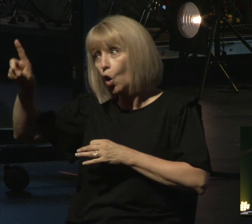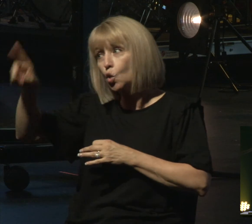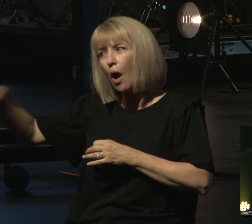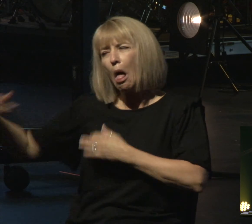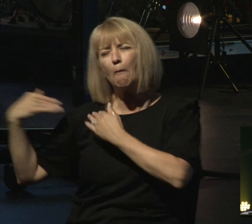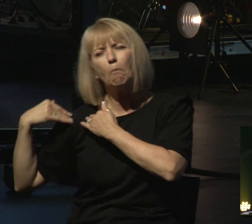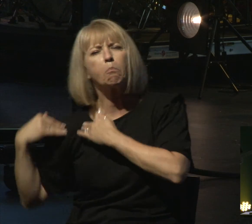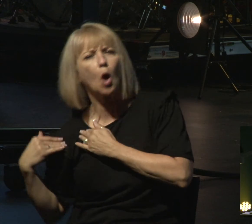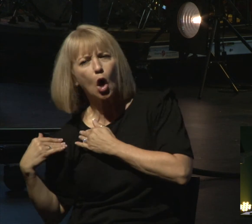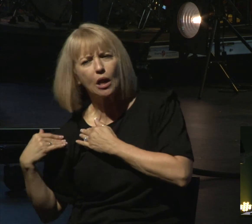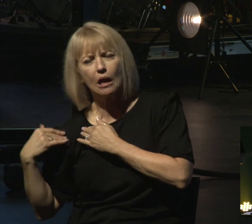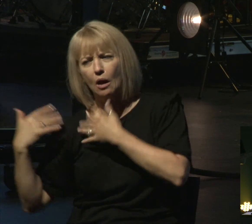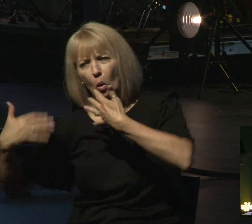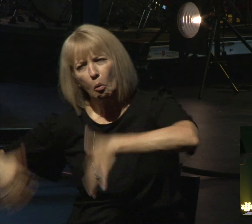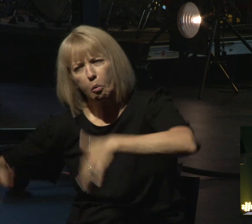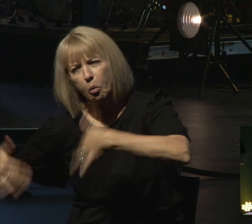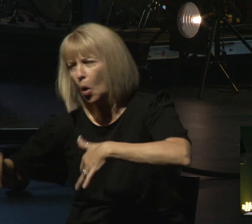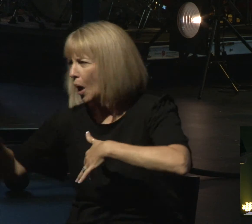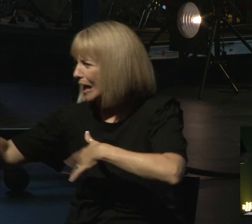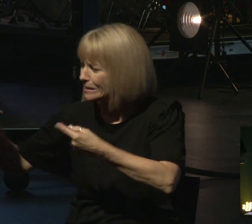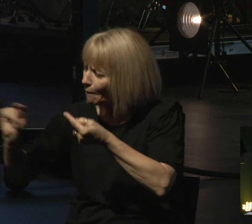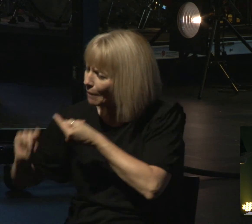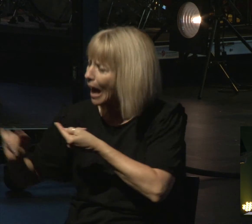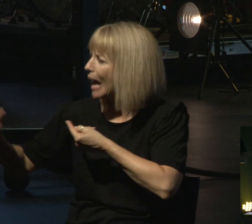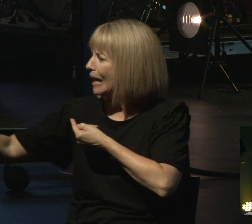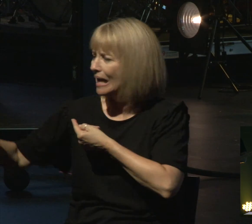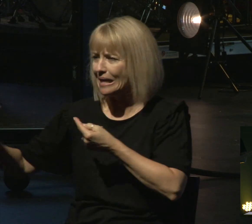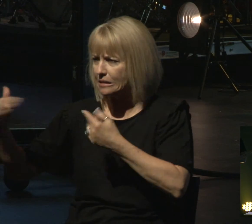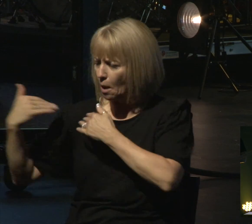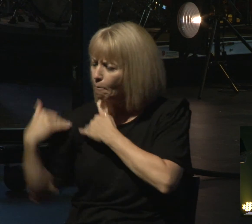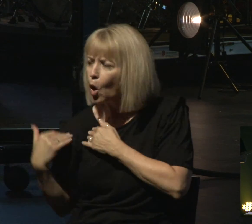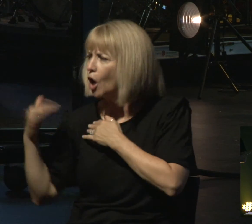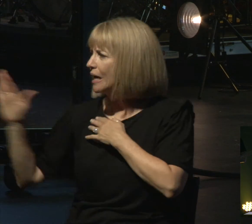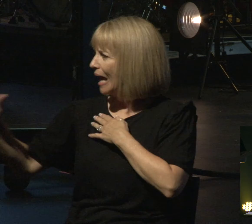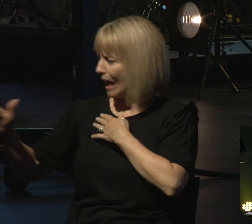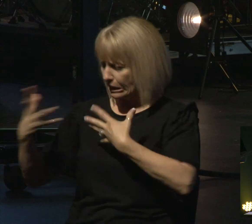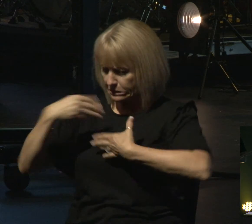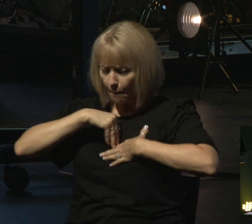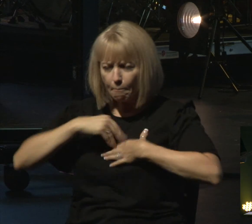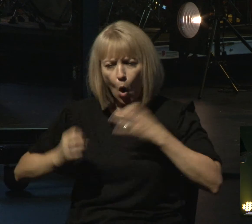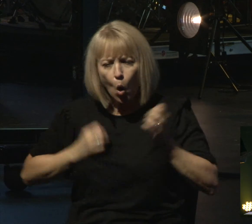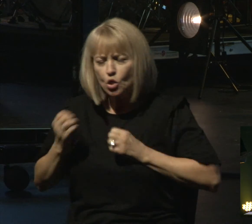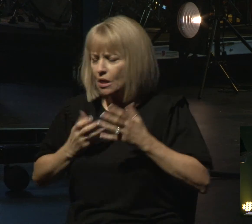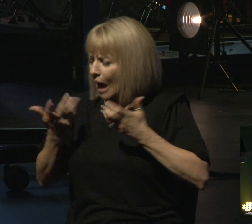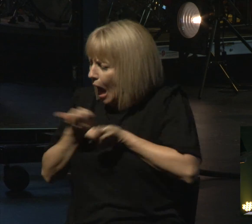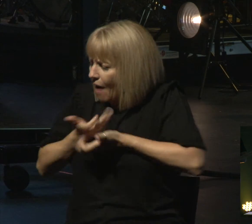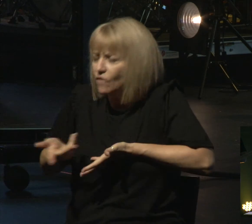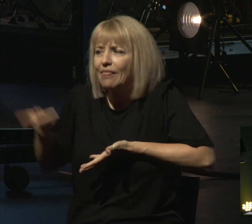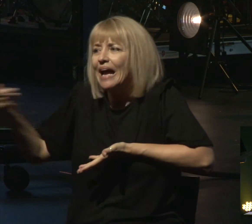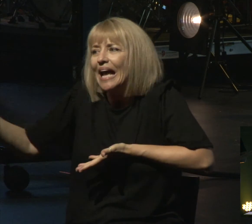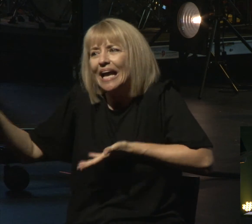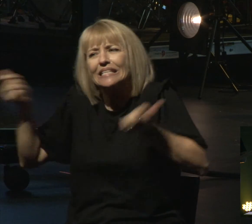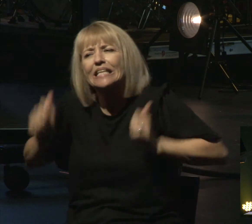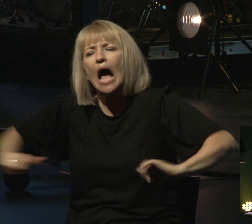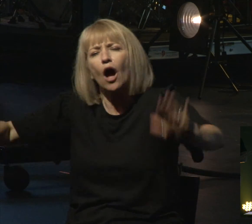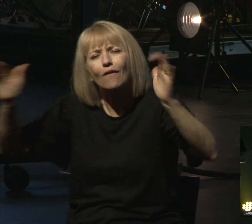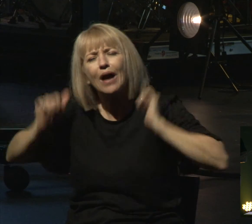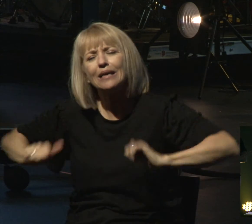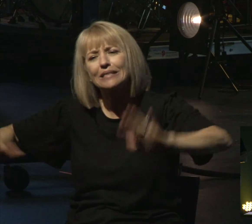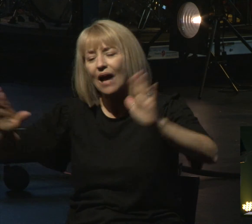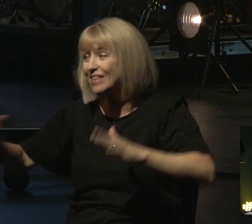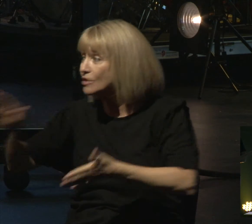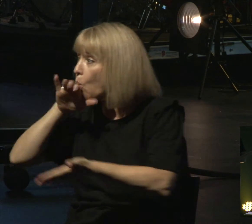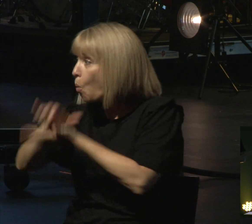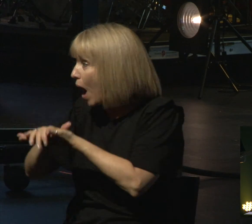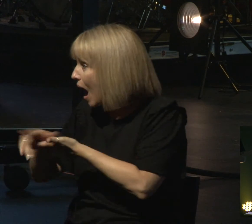Church and the gospel. And the pain that it's been on him personally, not just this last year, but leadership. And I've seen what Gene has had to put up